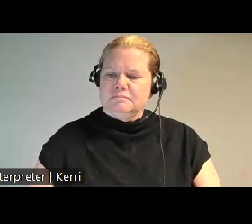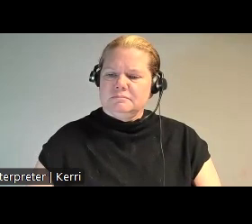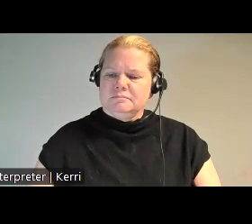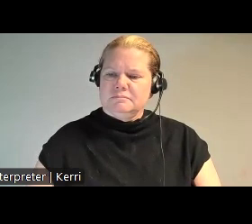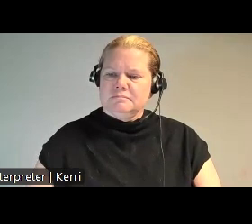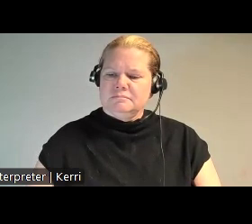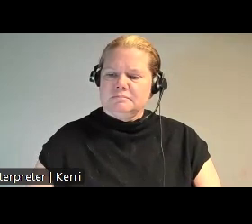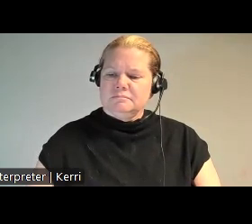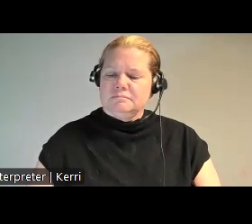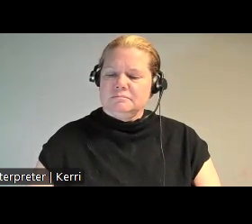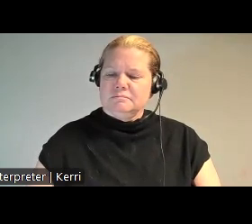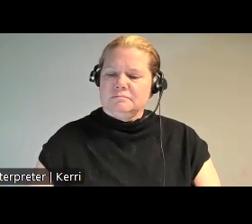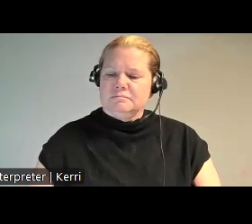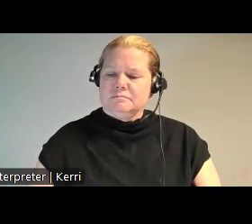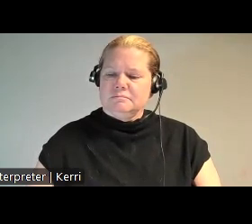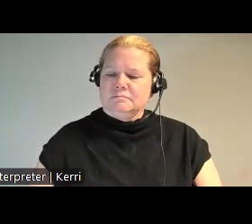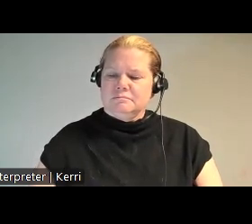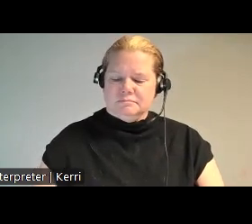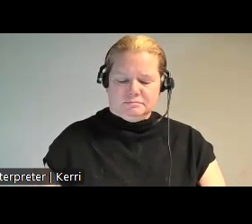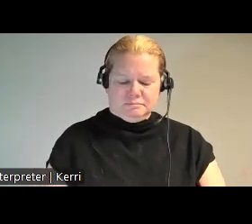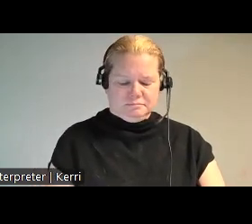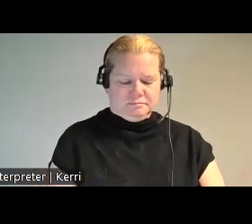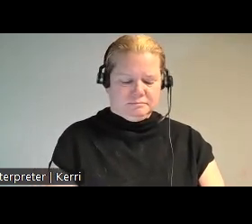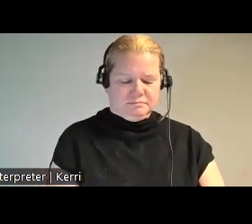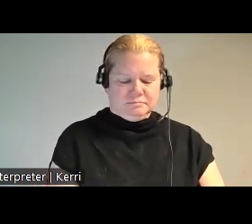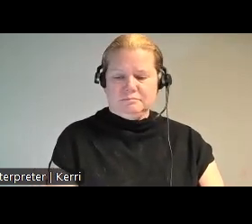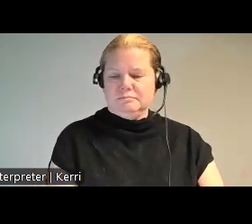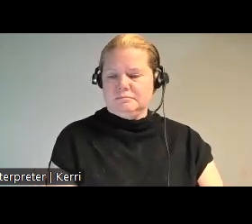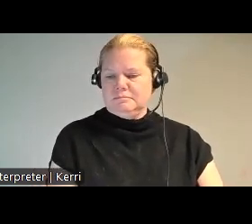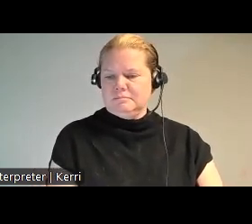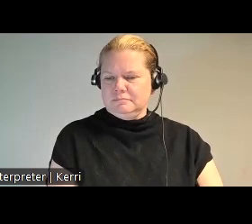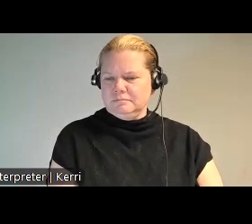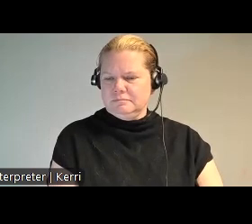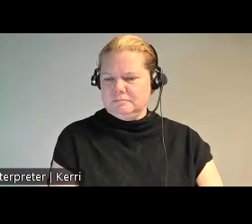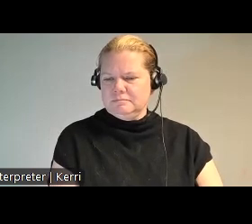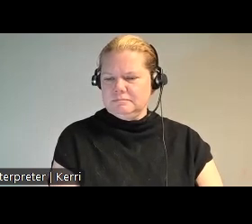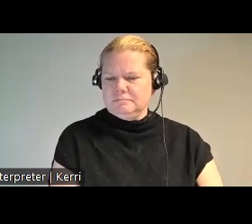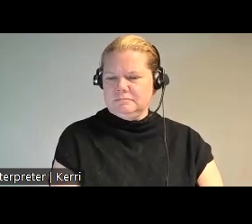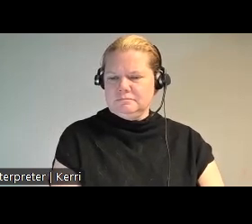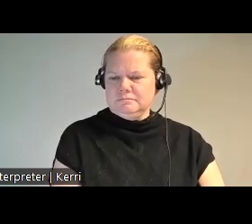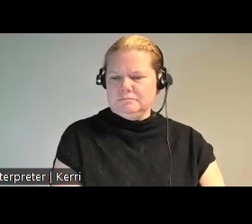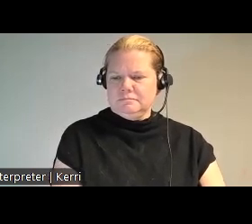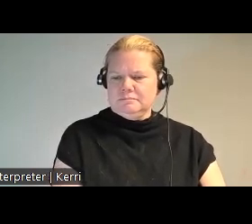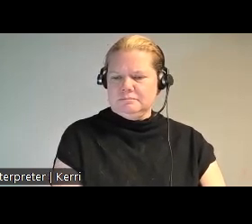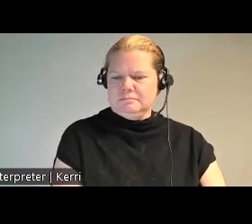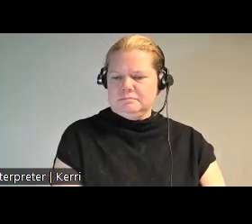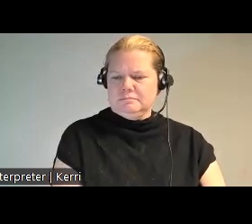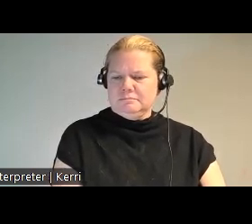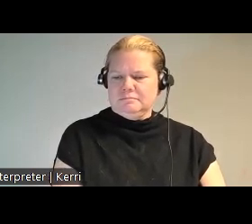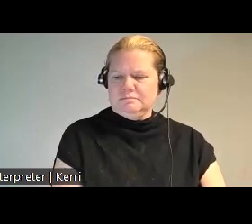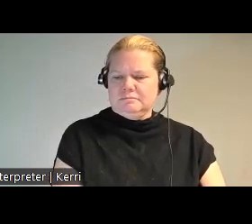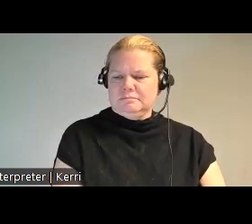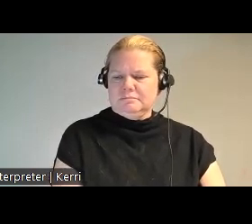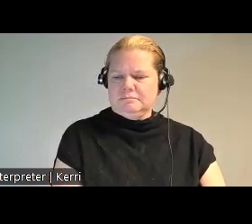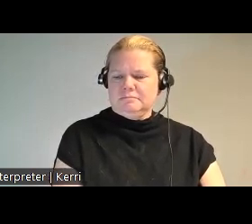When we are doing presentations and classes, we are going to be doing a YouTube channel. We recently got on a local